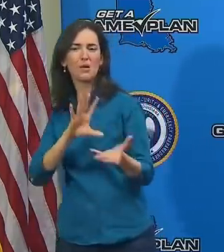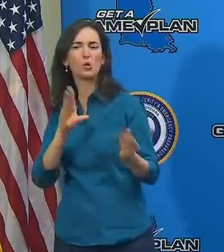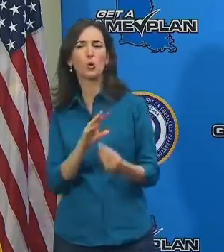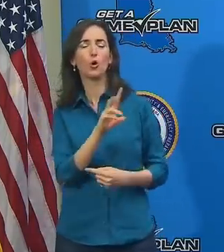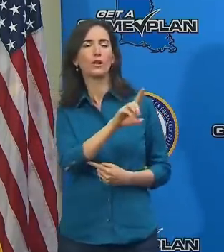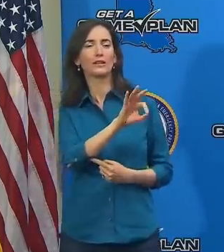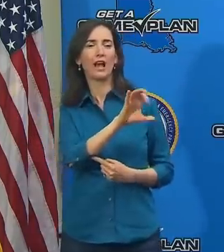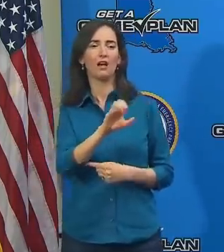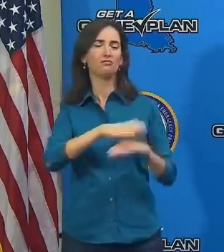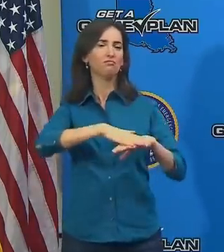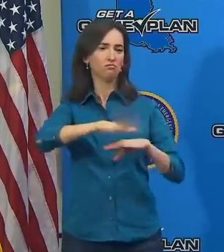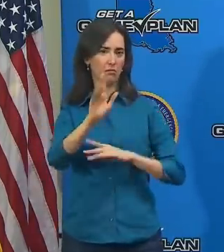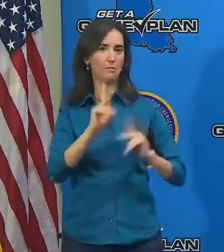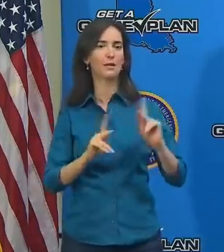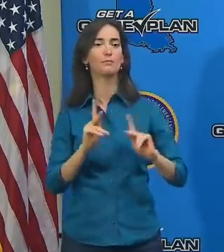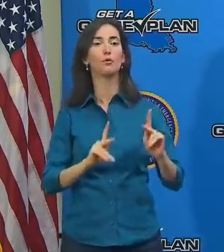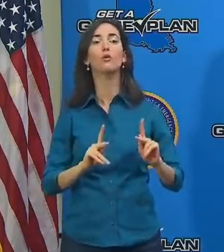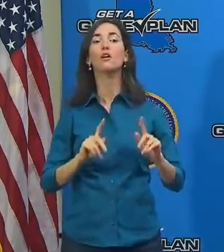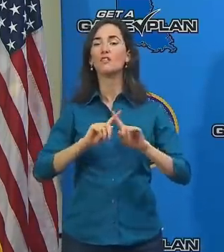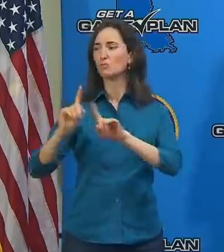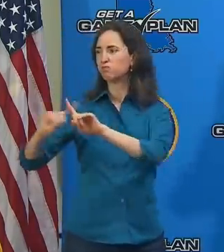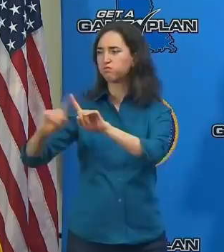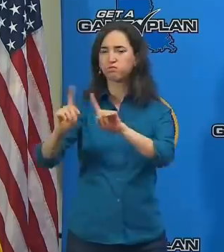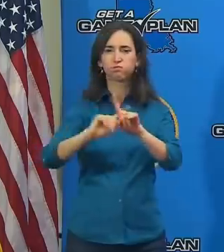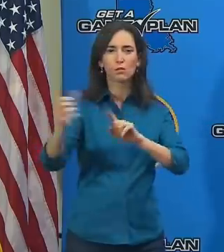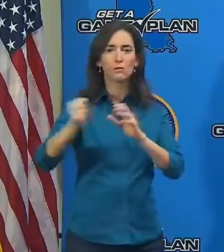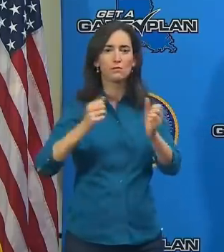Marshal's Office and their boats.